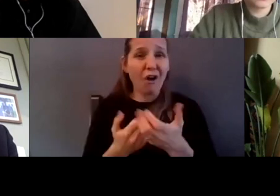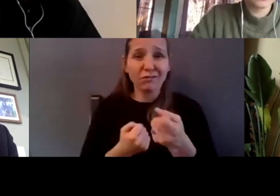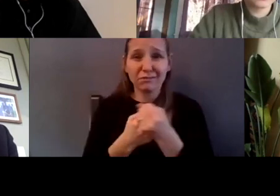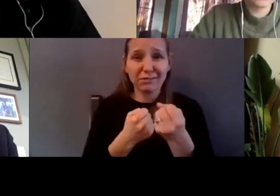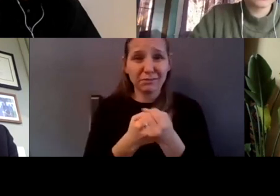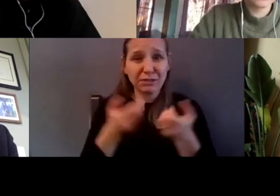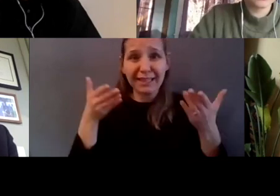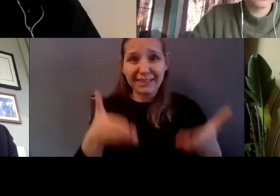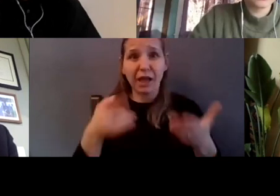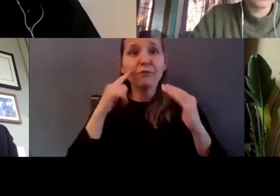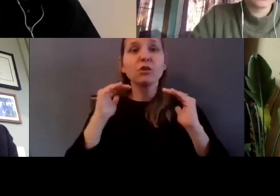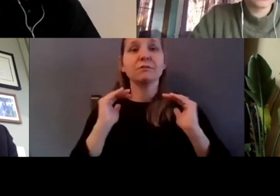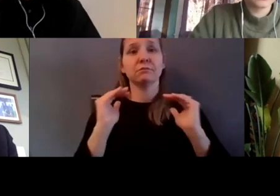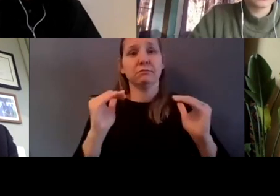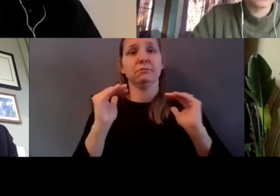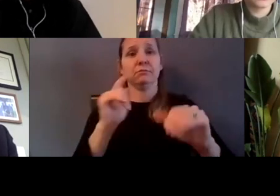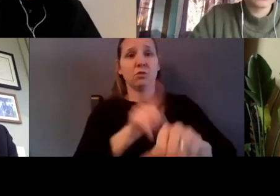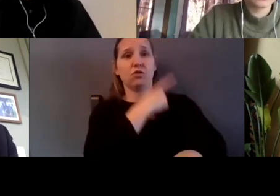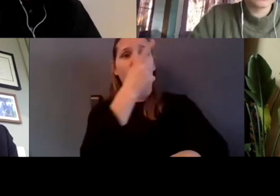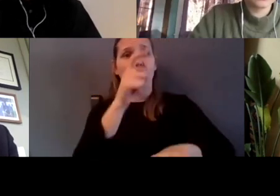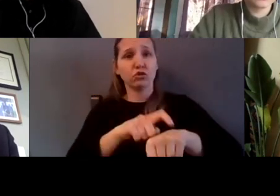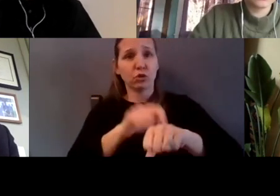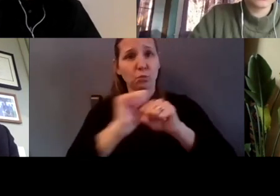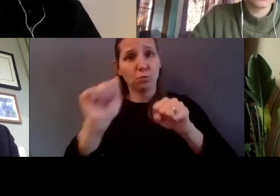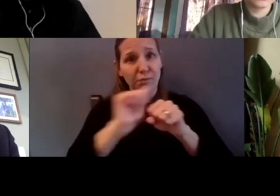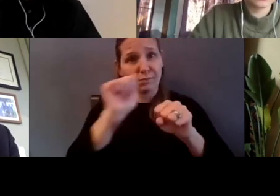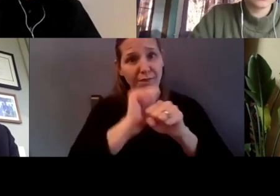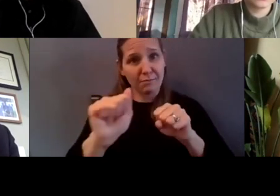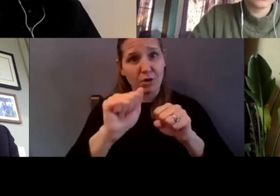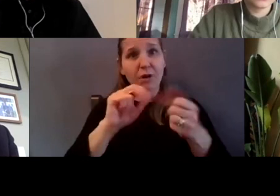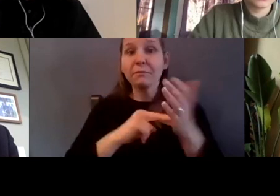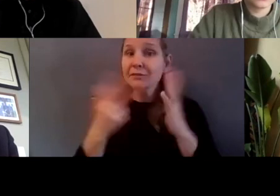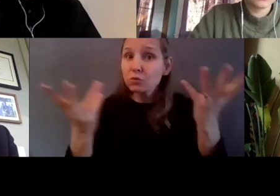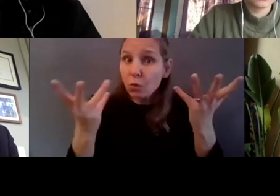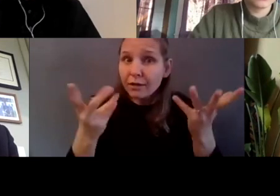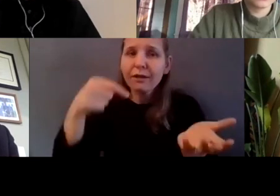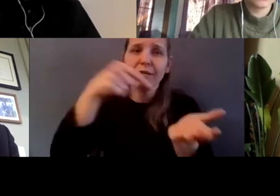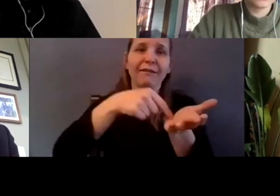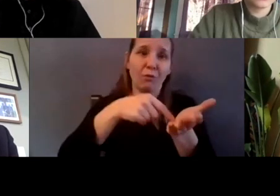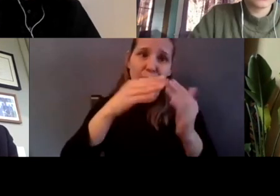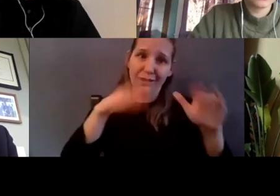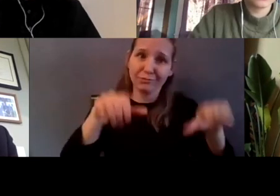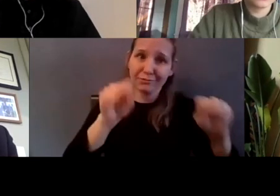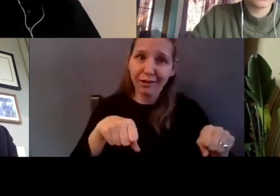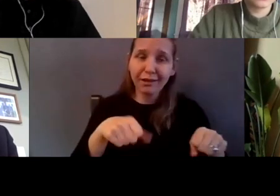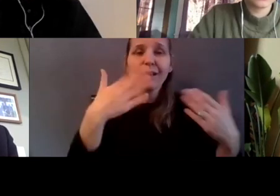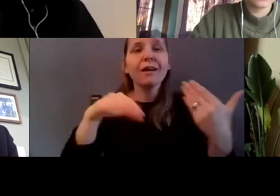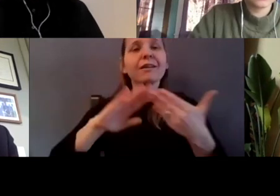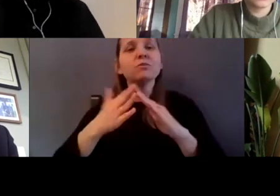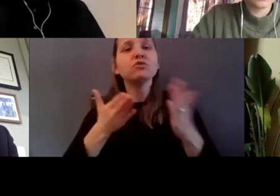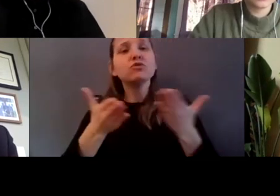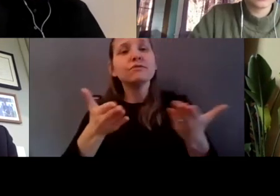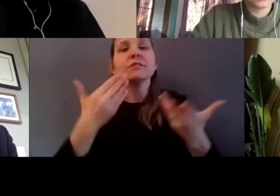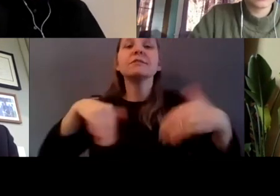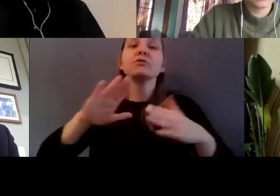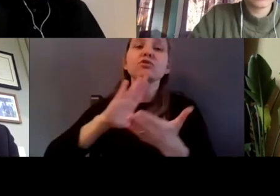a sustainable long-term labor force here. That means affordable housing. It means community services and schools and